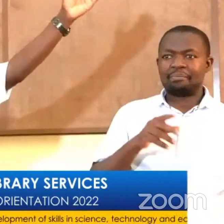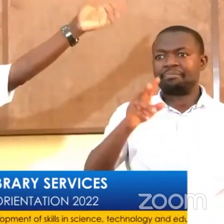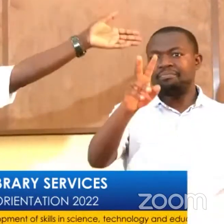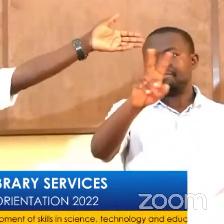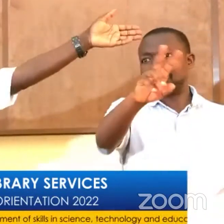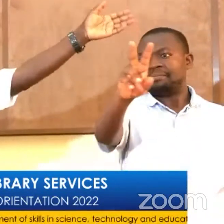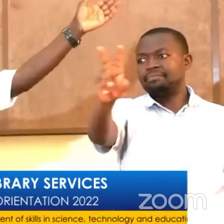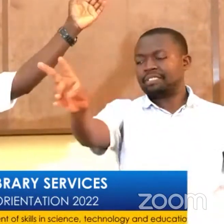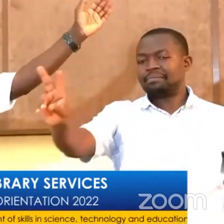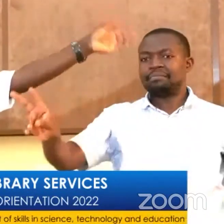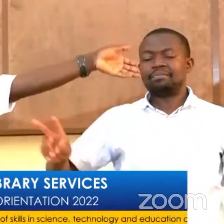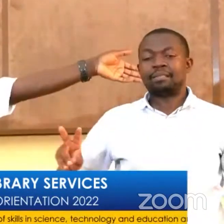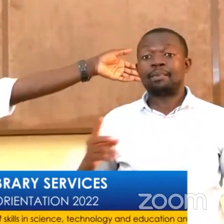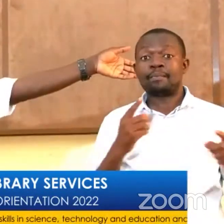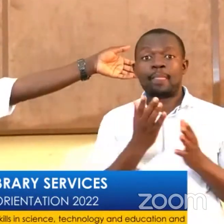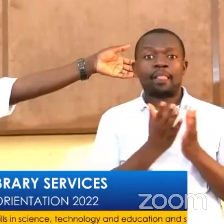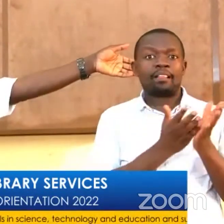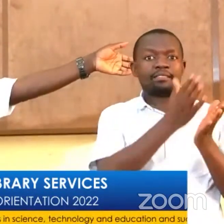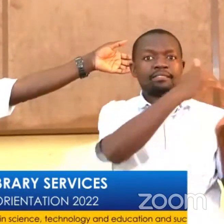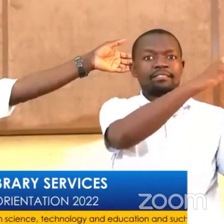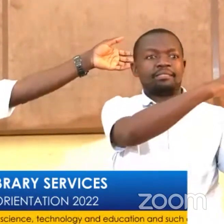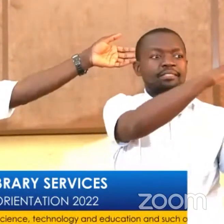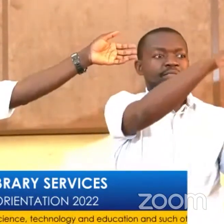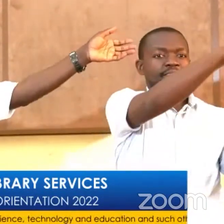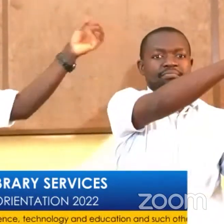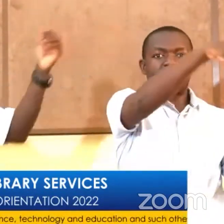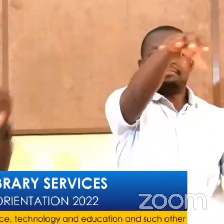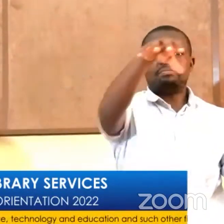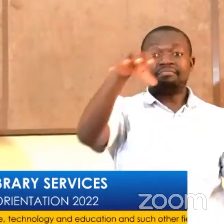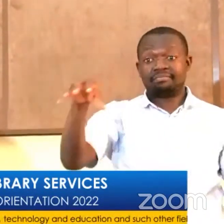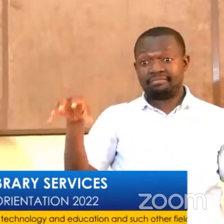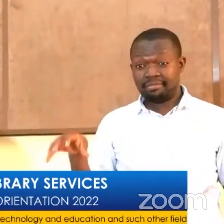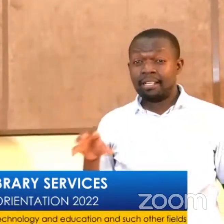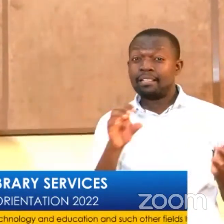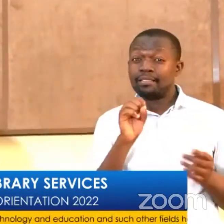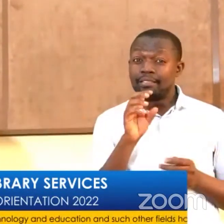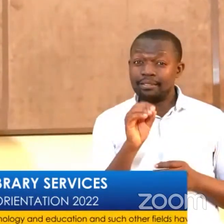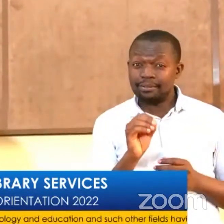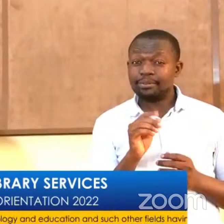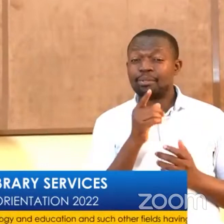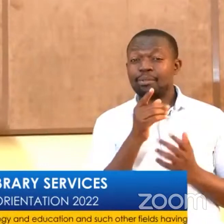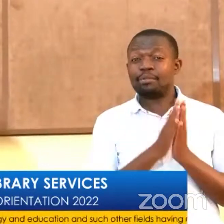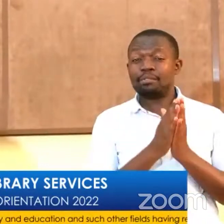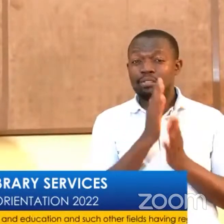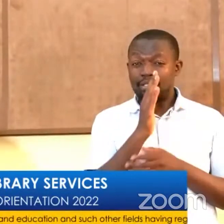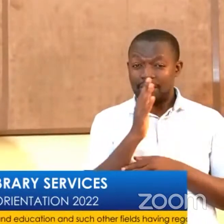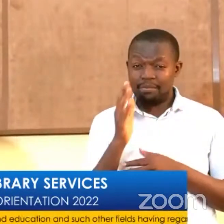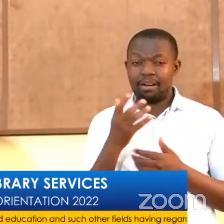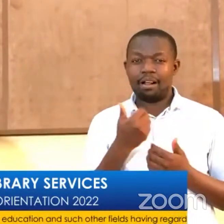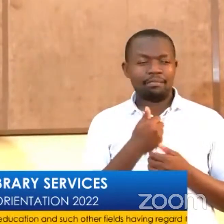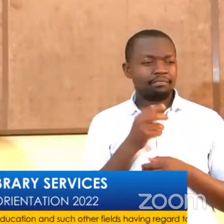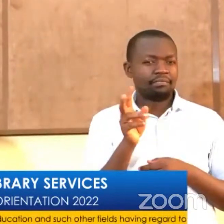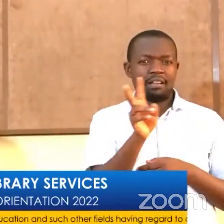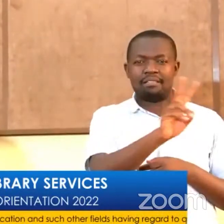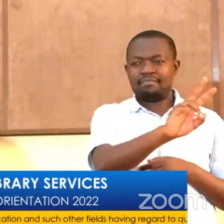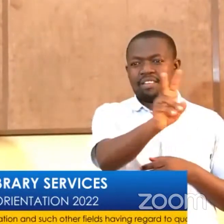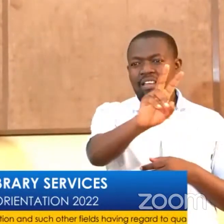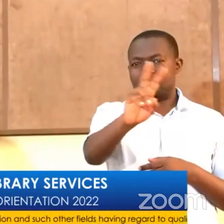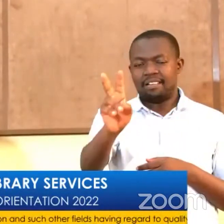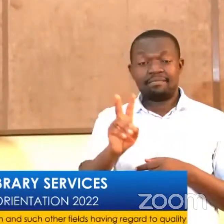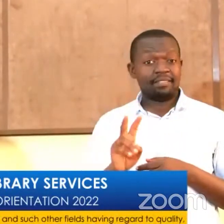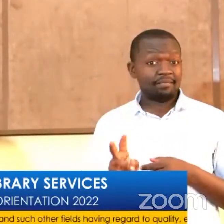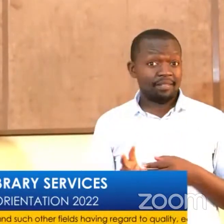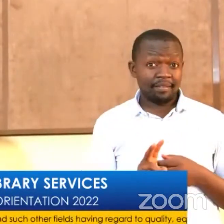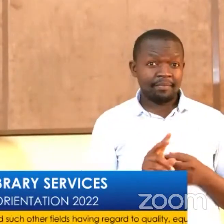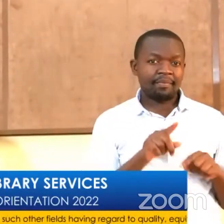that particular service point. So the library offers uniform services.